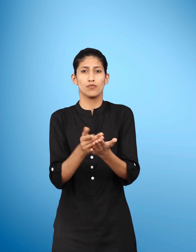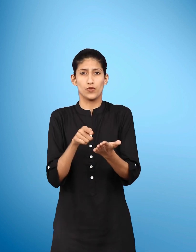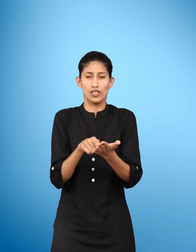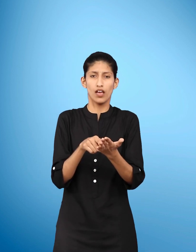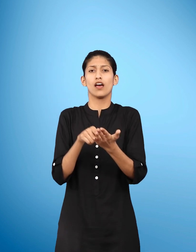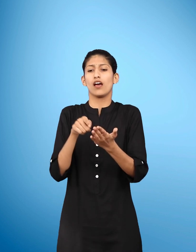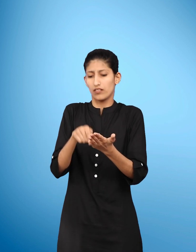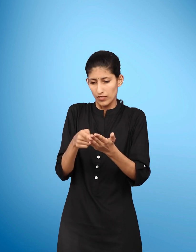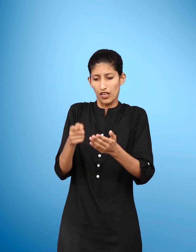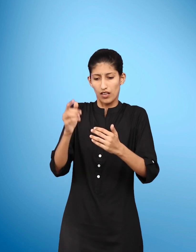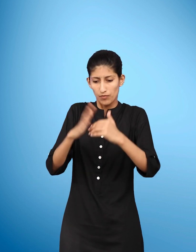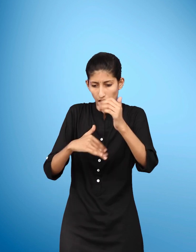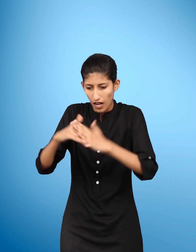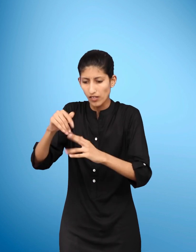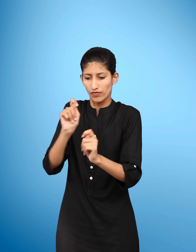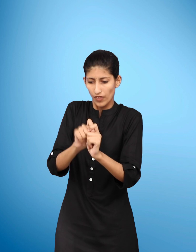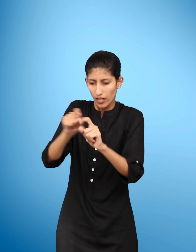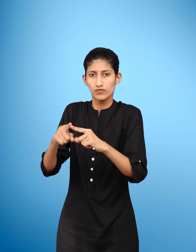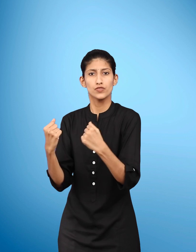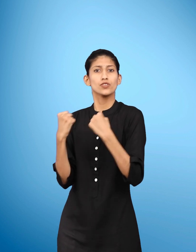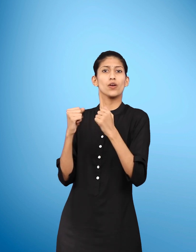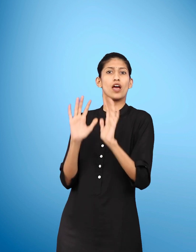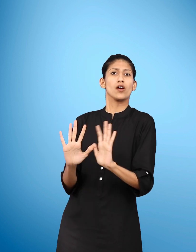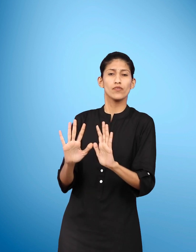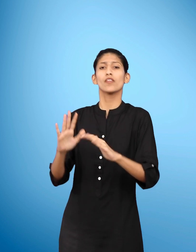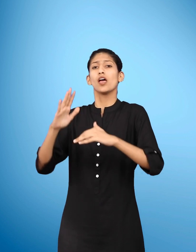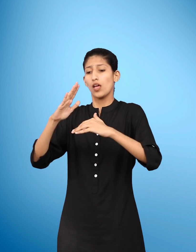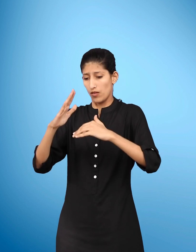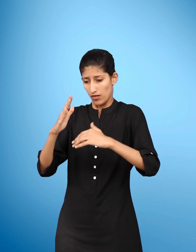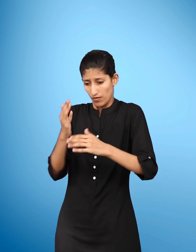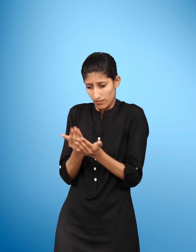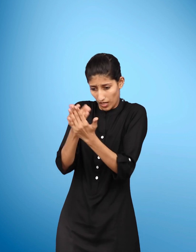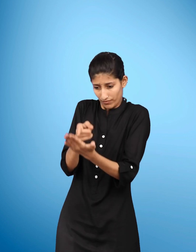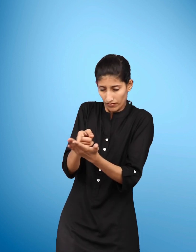And sturdy ships had to be built for these long journeys.